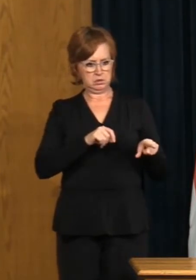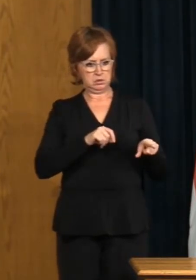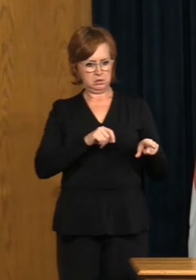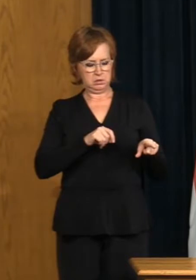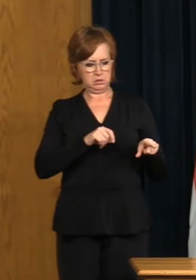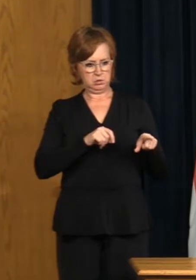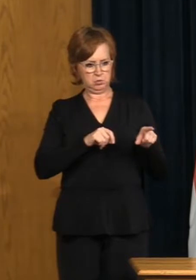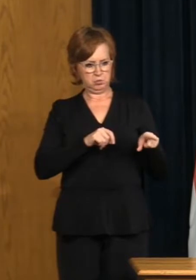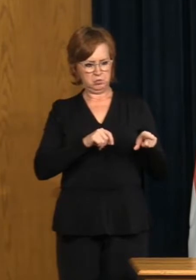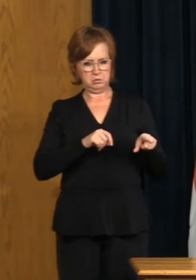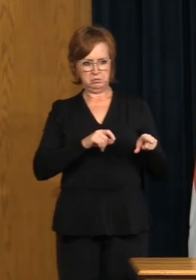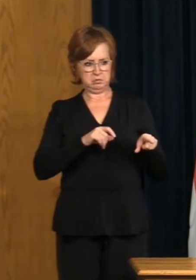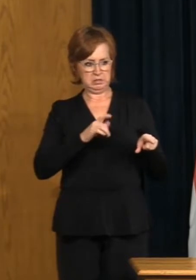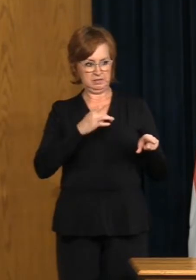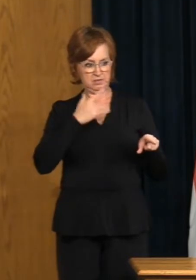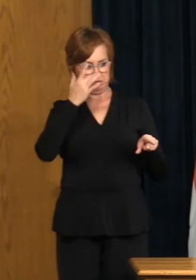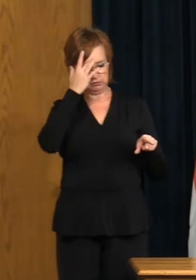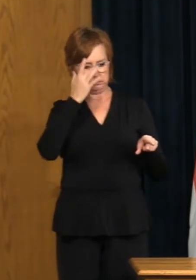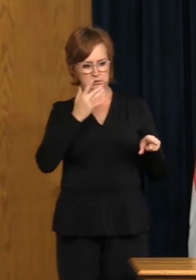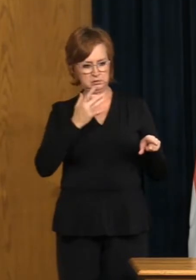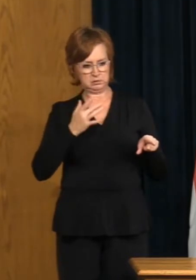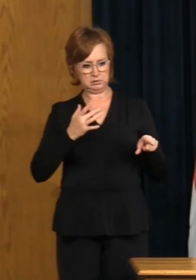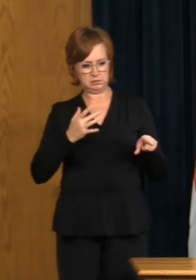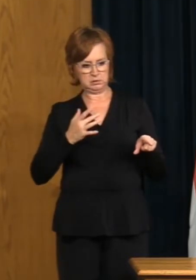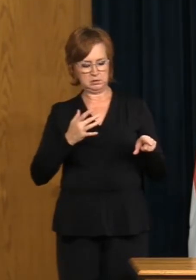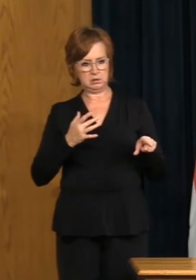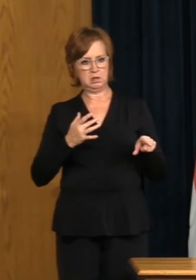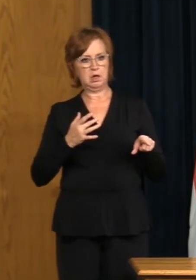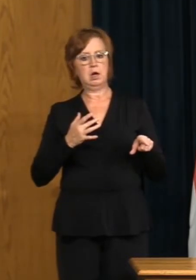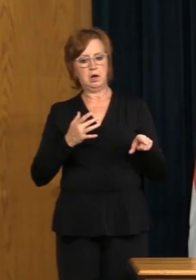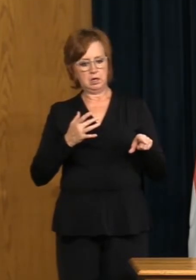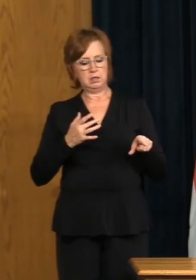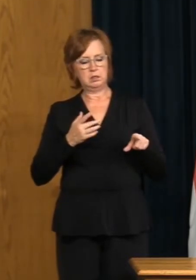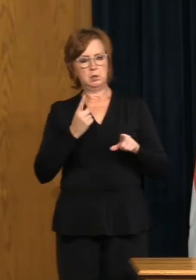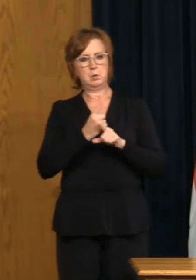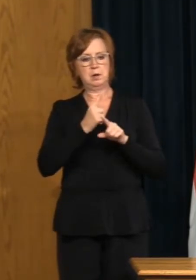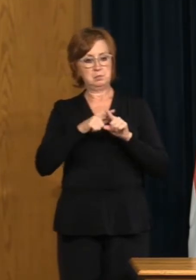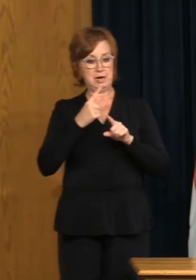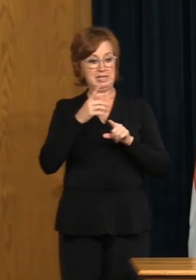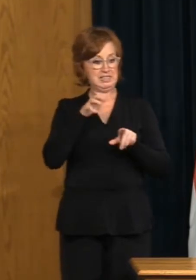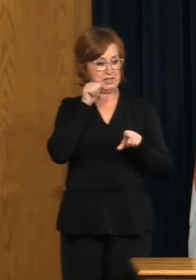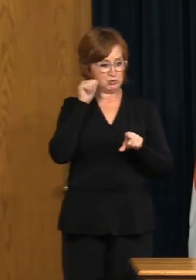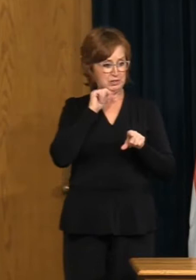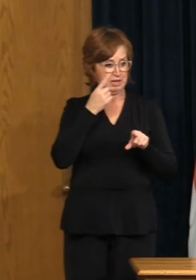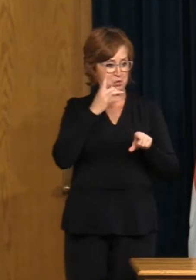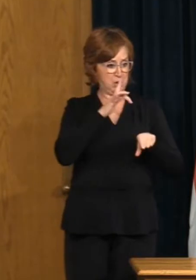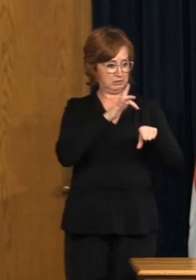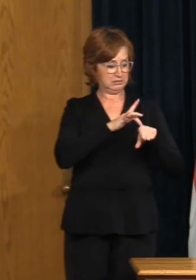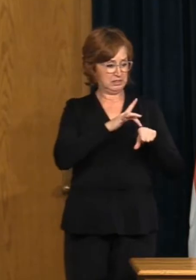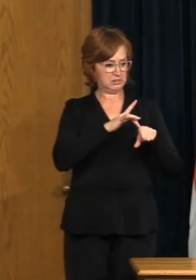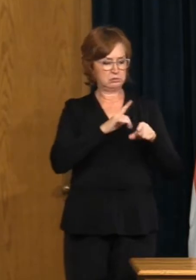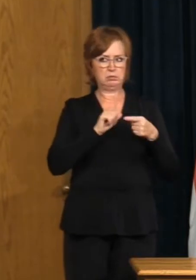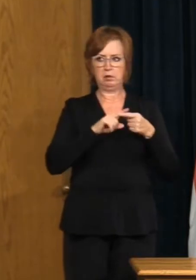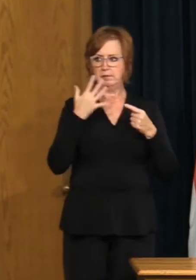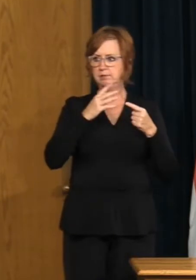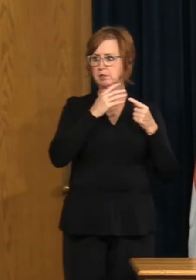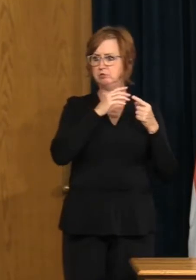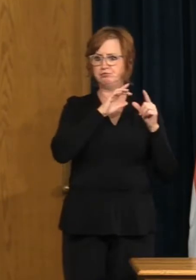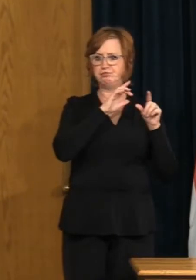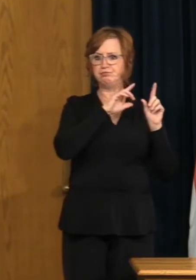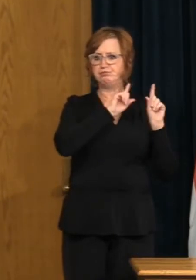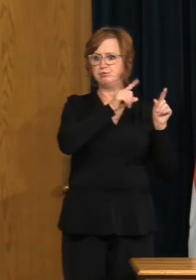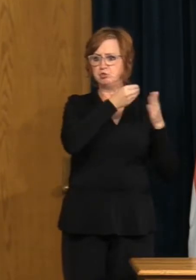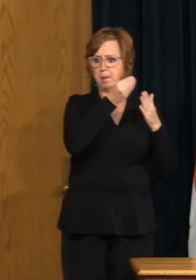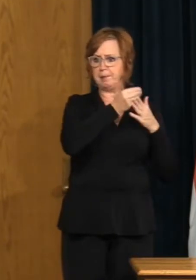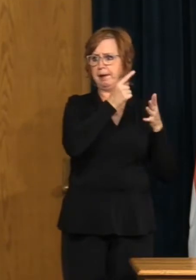does an assessment that in the day or two before you develop symptoms, where did you go? And if a person, because they were asymptomatic, did go